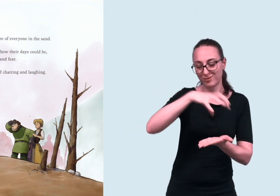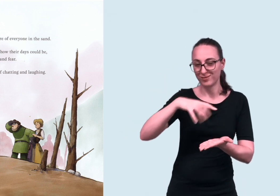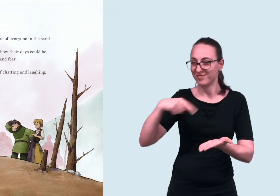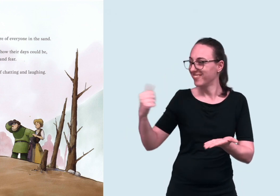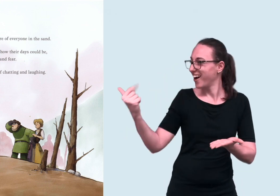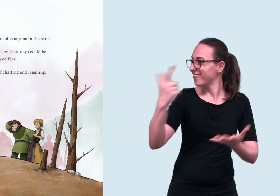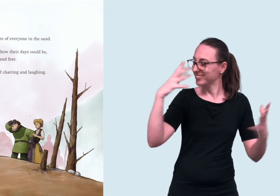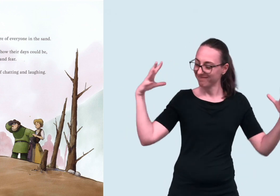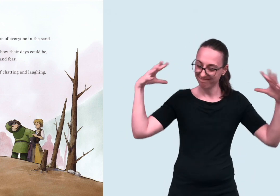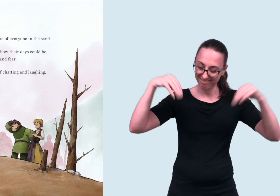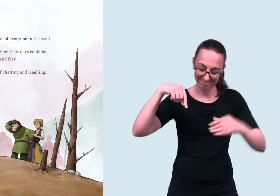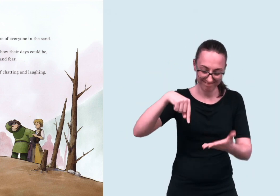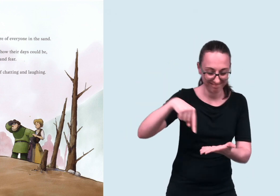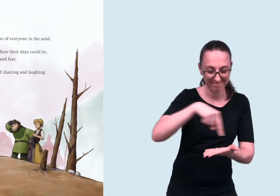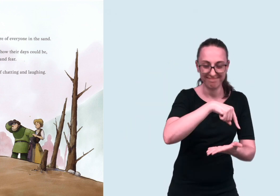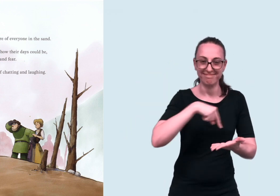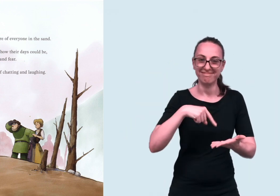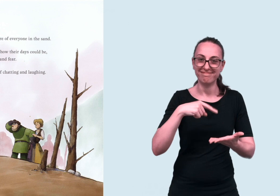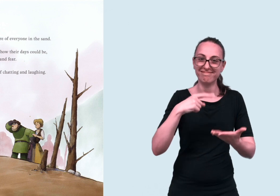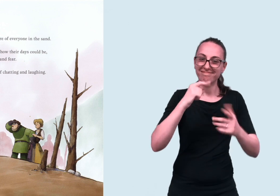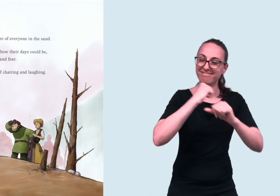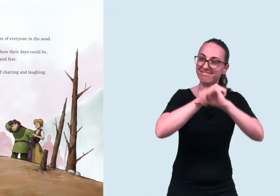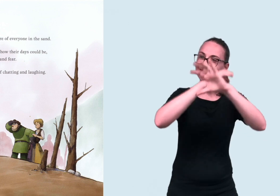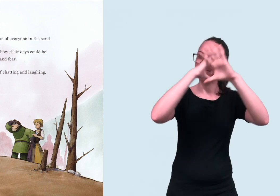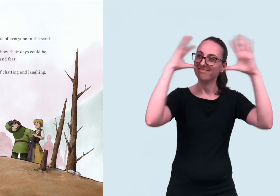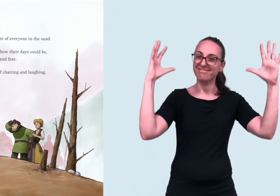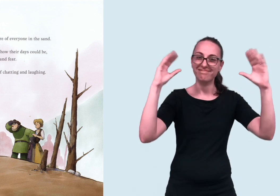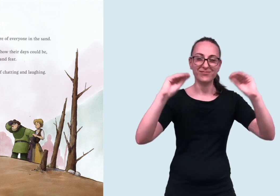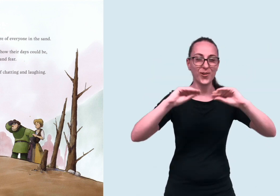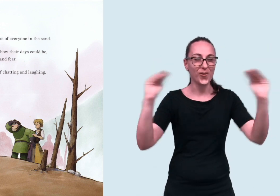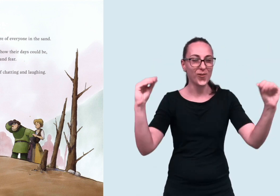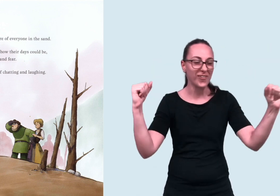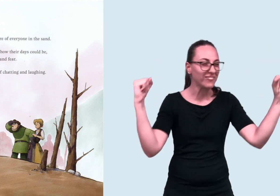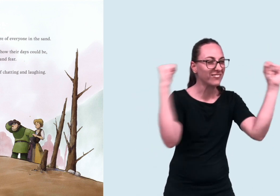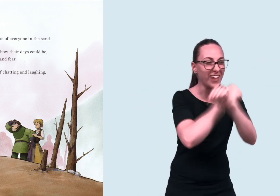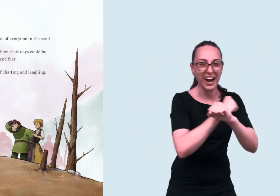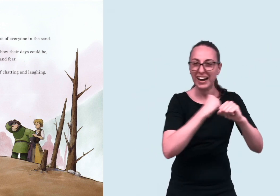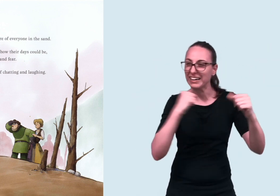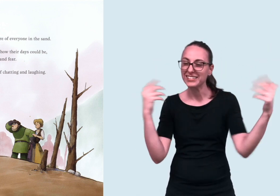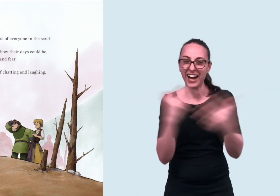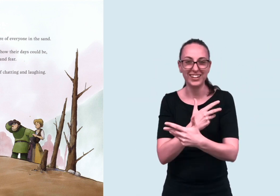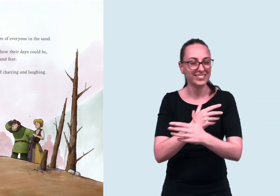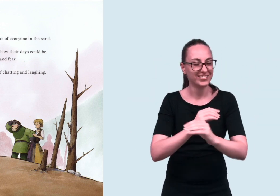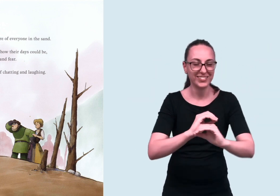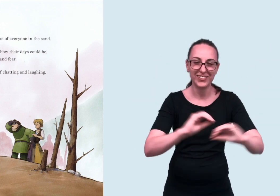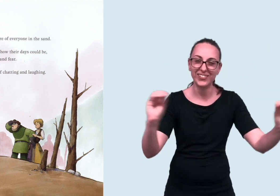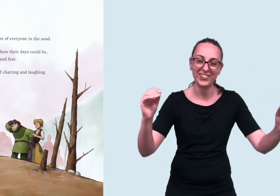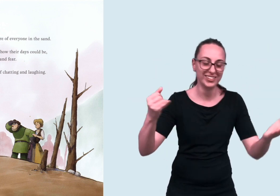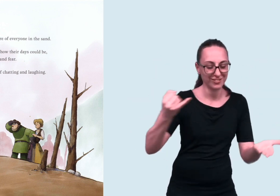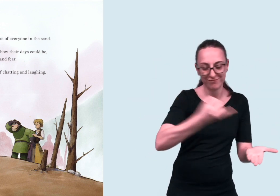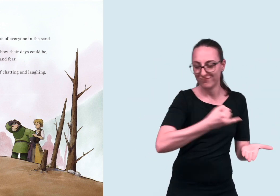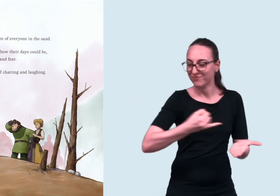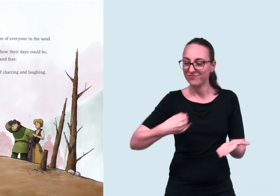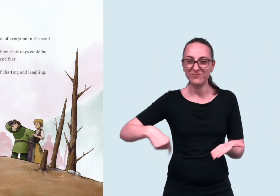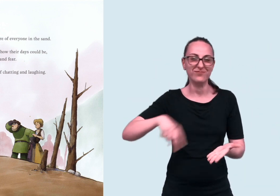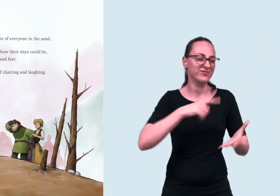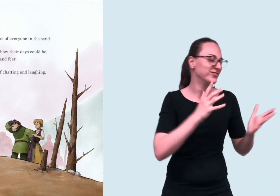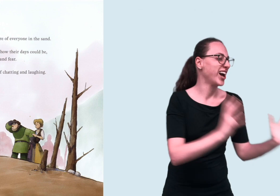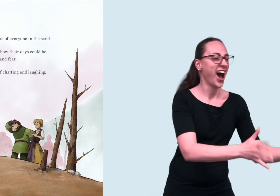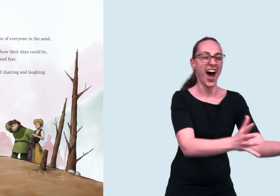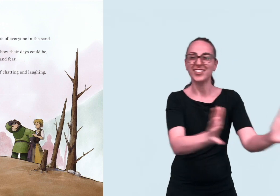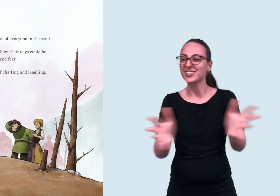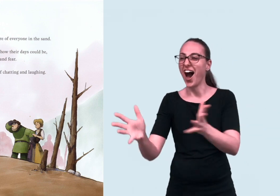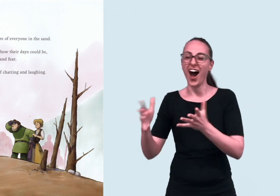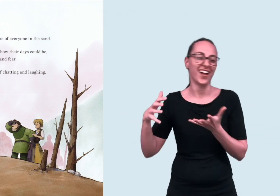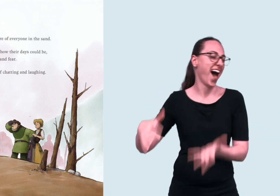Boy drew a picture of everyone in the sand. He showed them how their days could be without fighting in fear. There was a lot